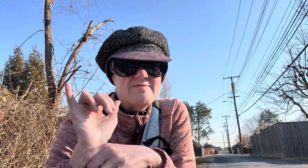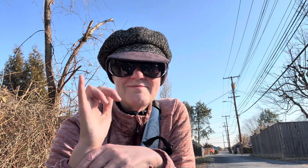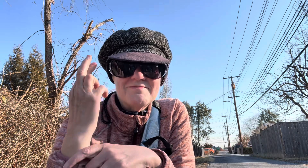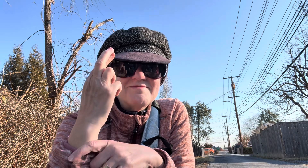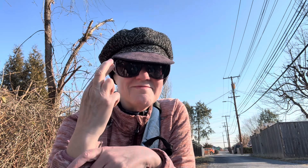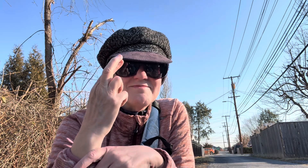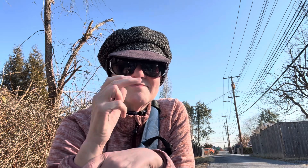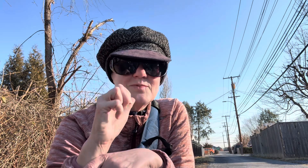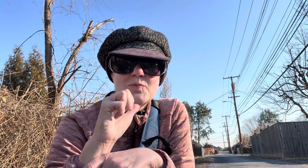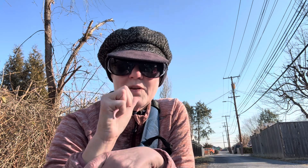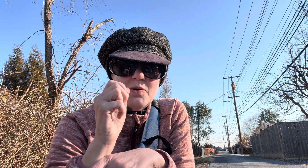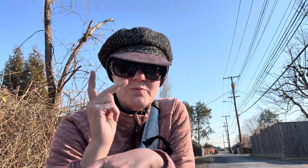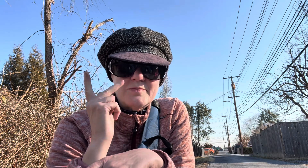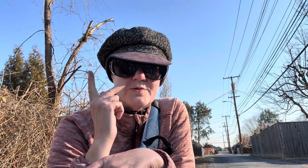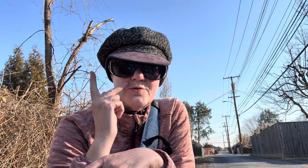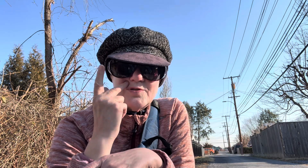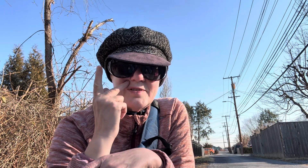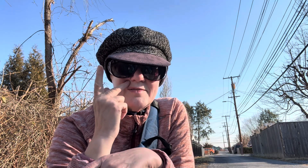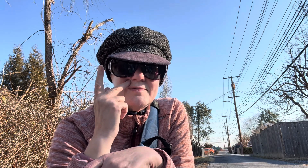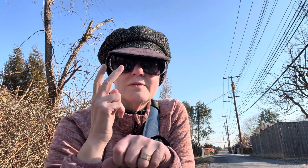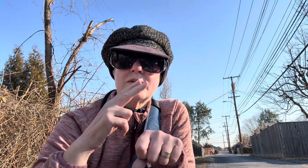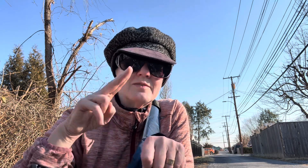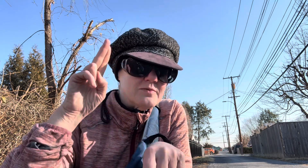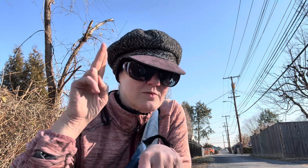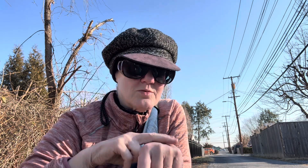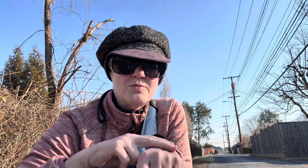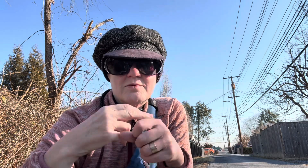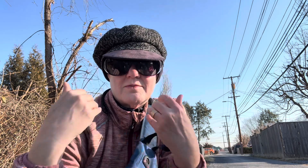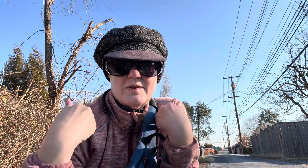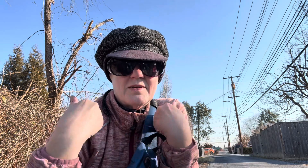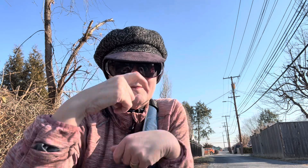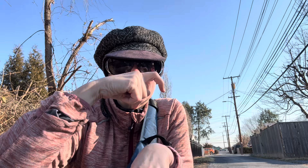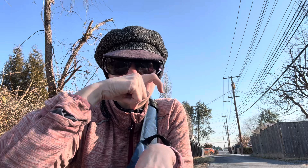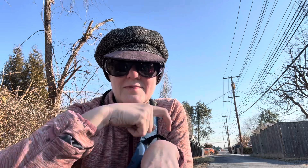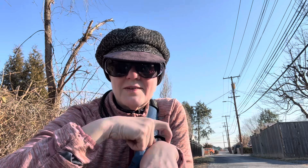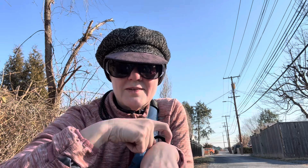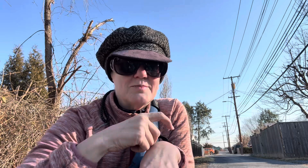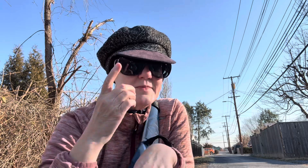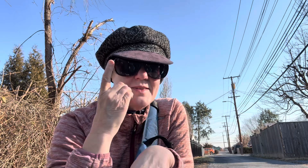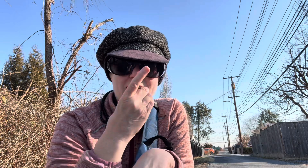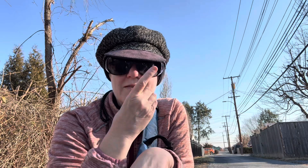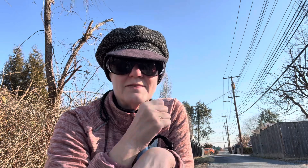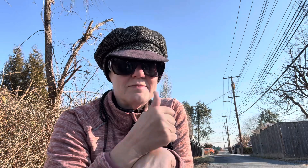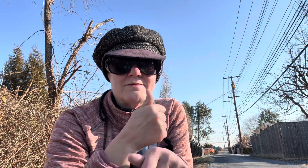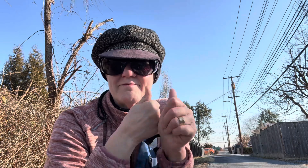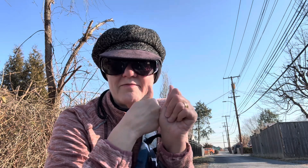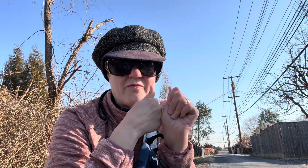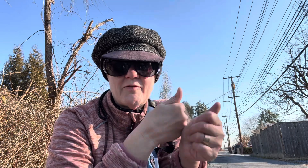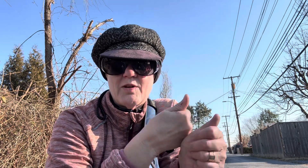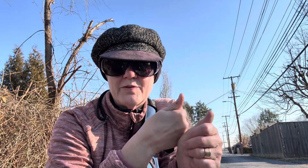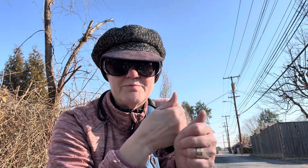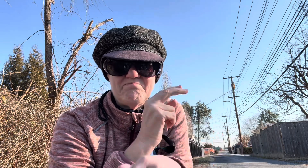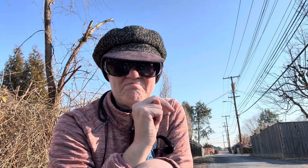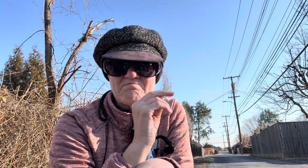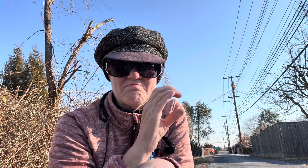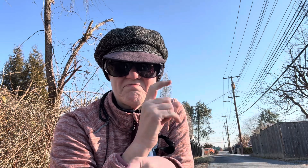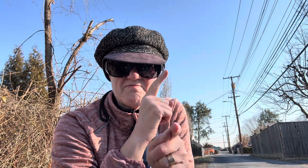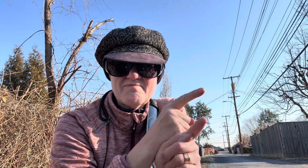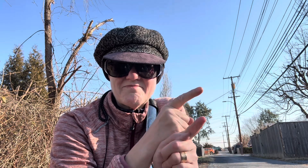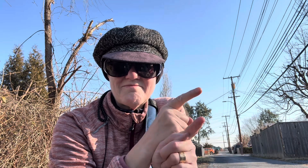3 days. And that's why we don't cheat. Of course, he's human, and he has had times where he hasn't strictly followed